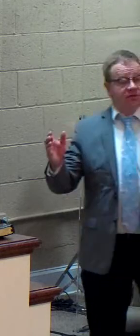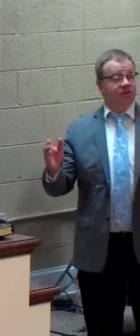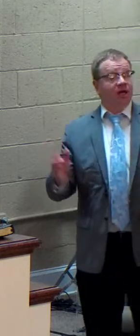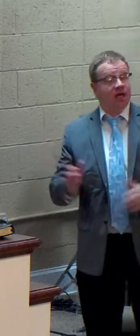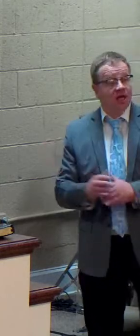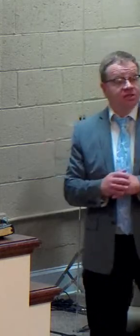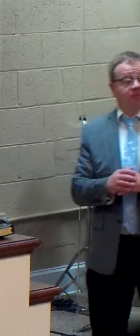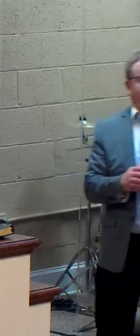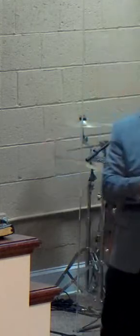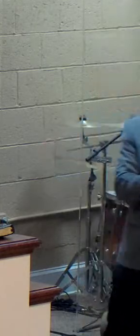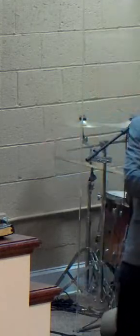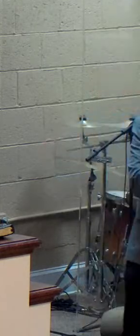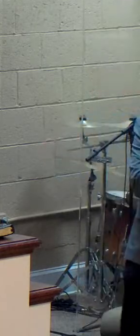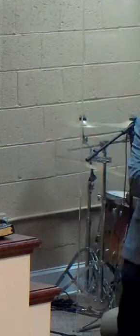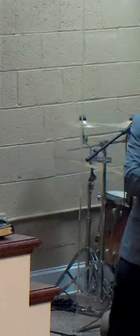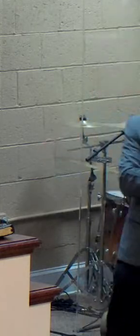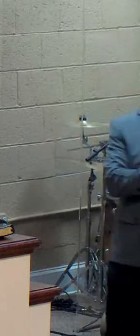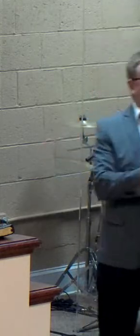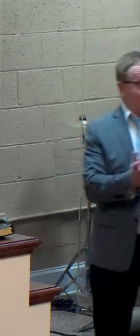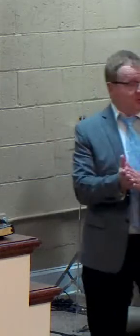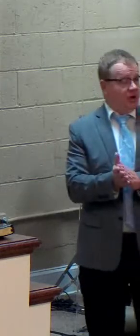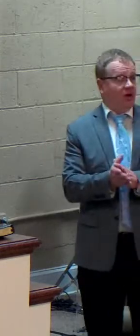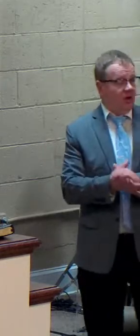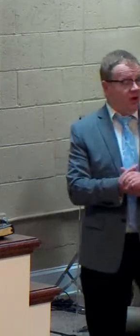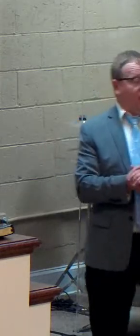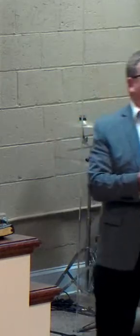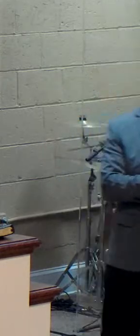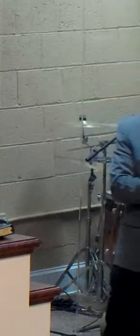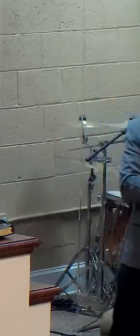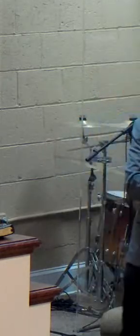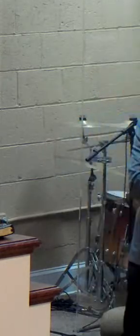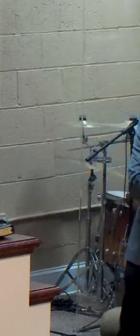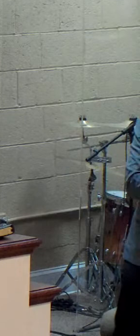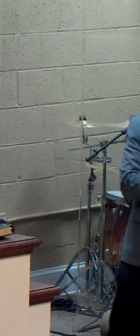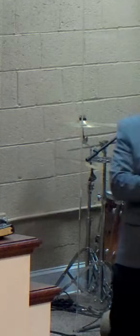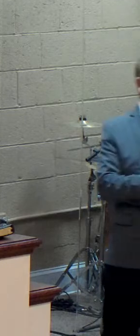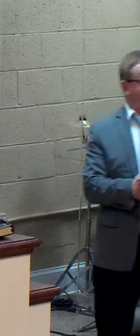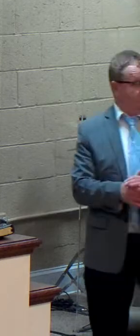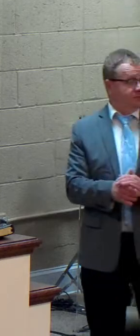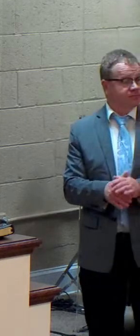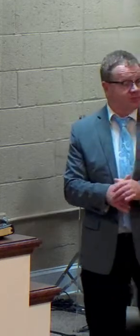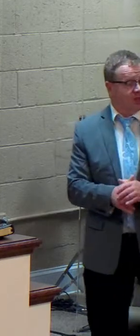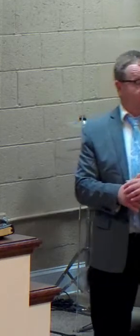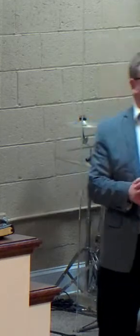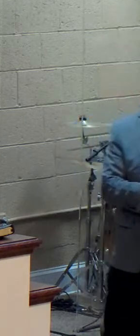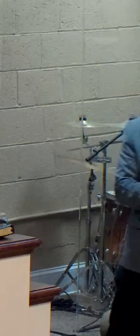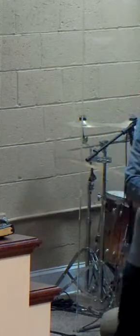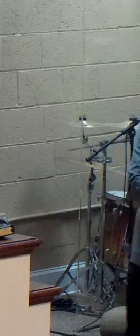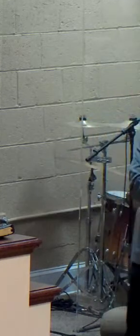yonder to be with my Lord.